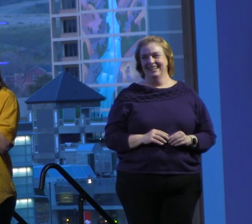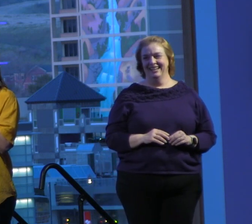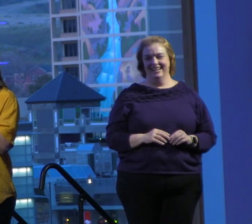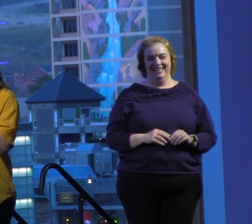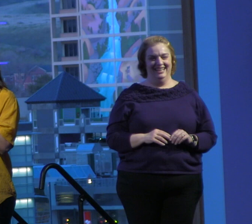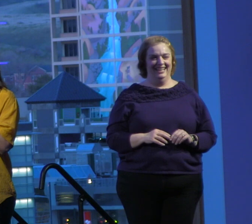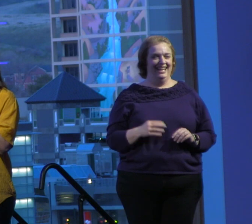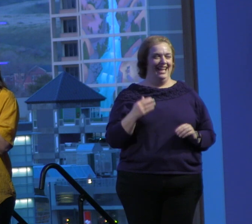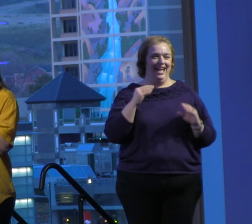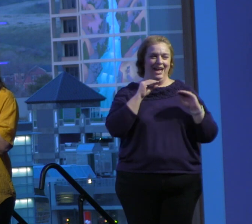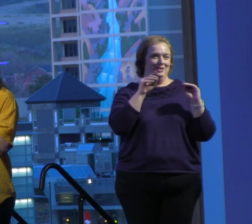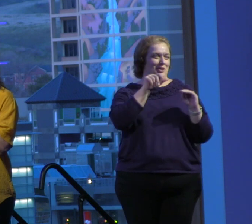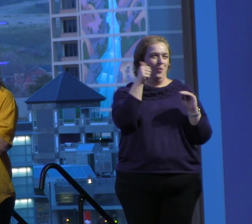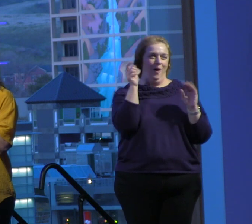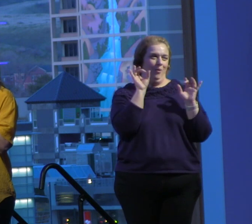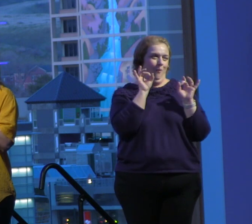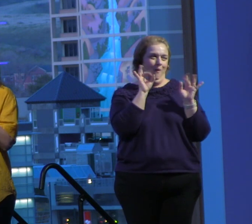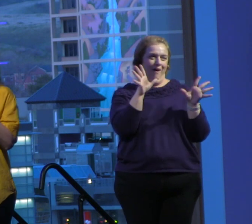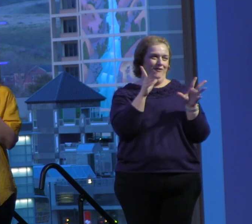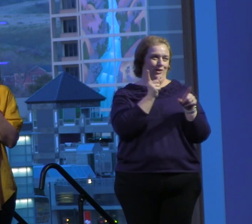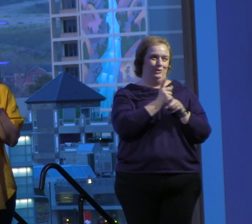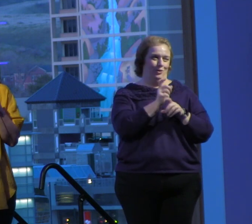And I don't have any other awful jokes about